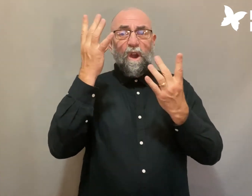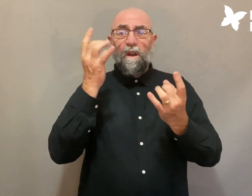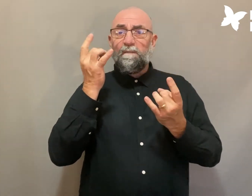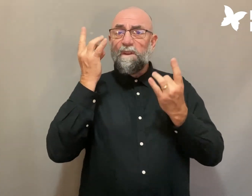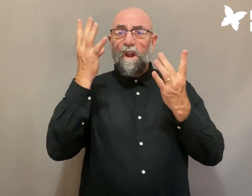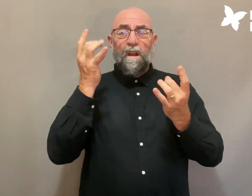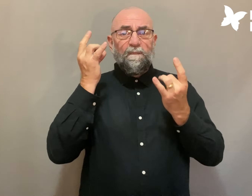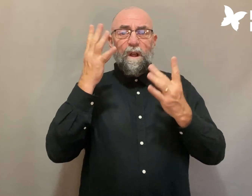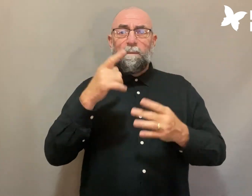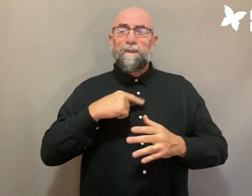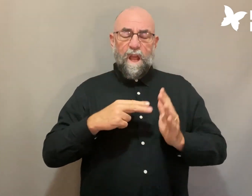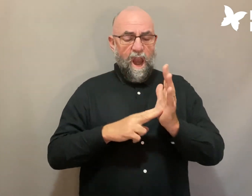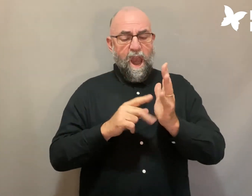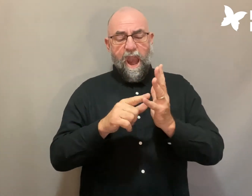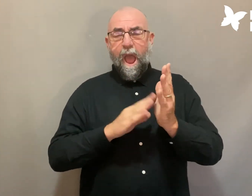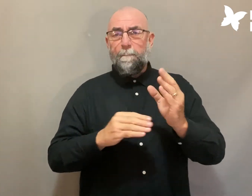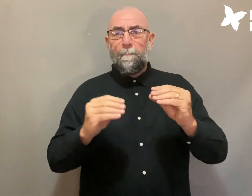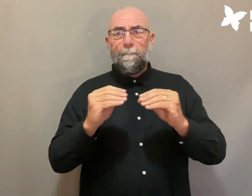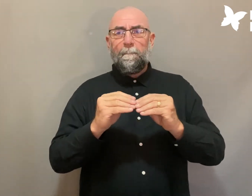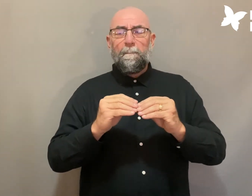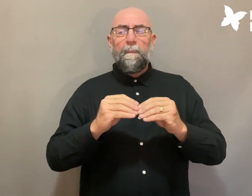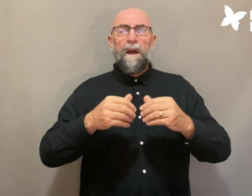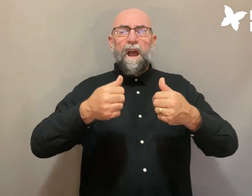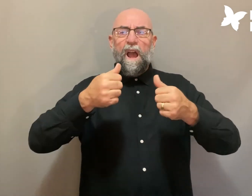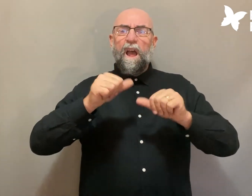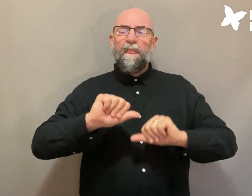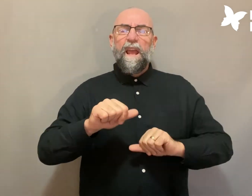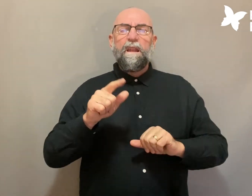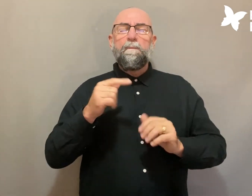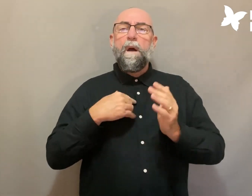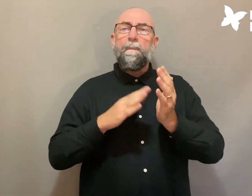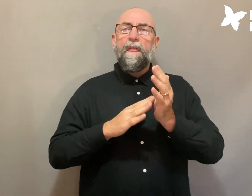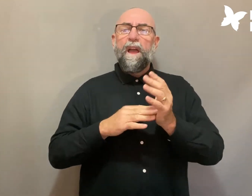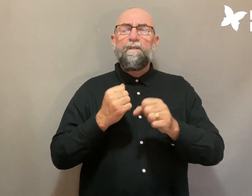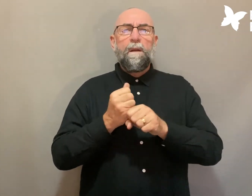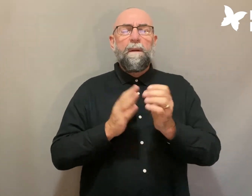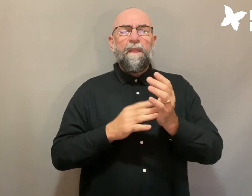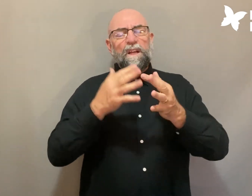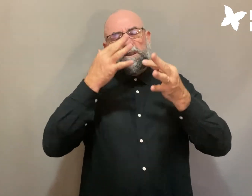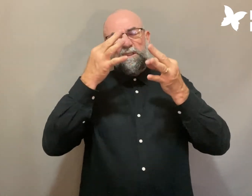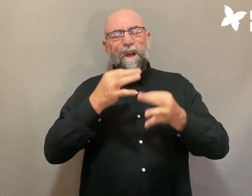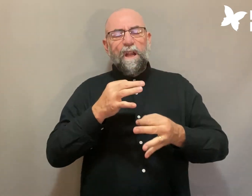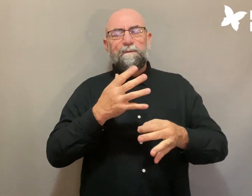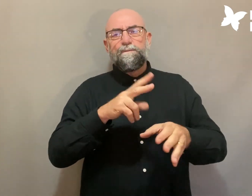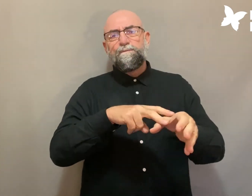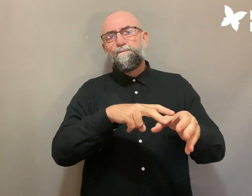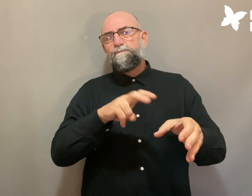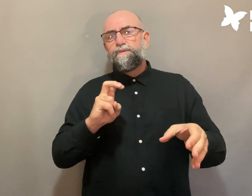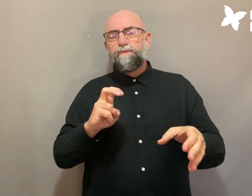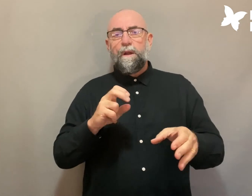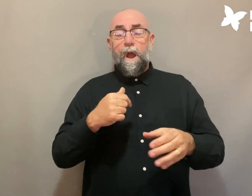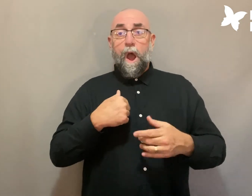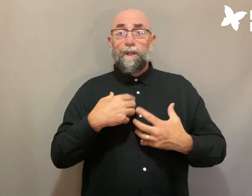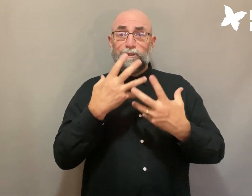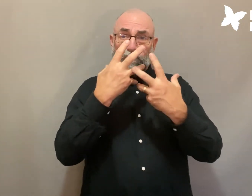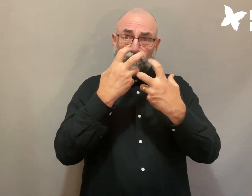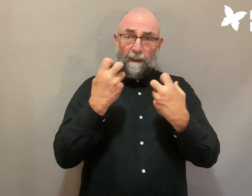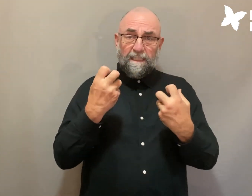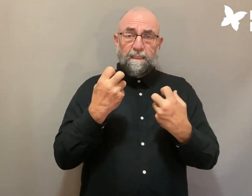just decided that it was best to just pull me out altogether. It was too stressful, not just on myself, but my family as well,